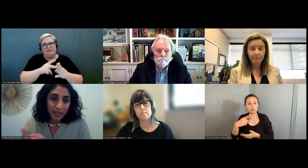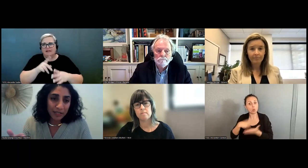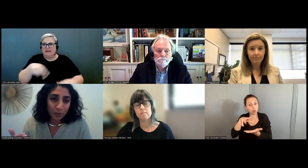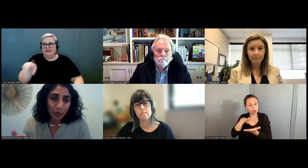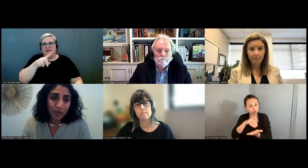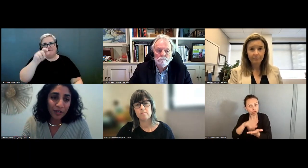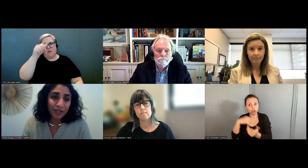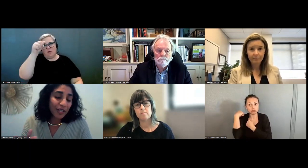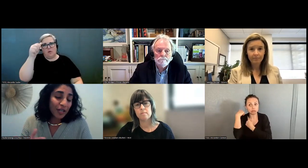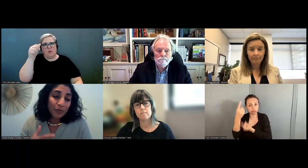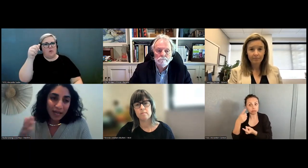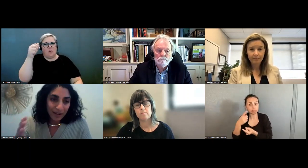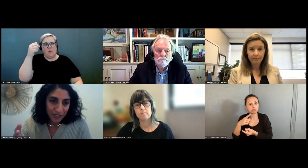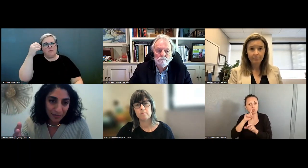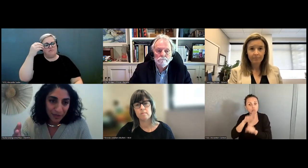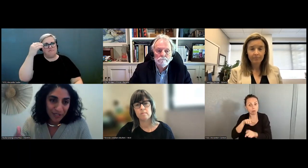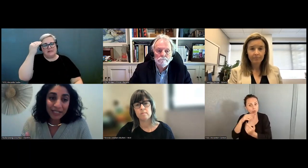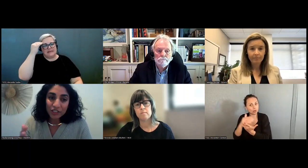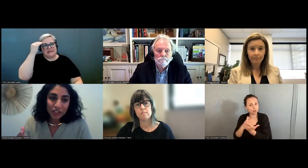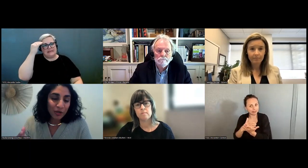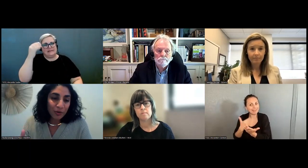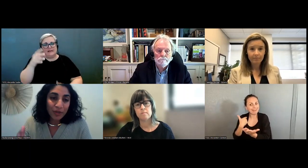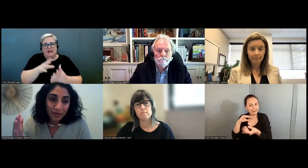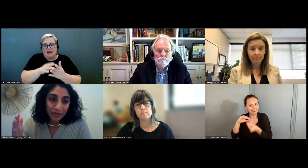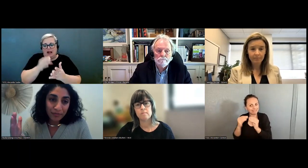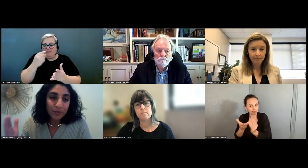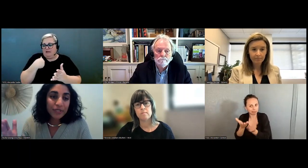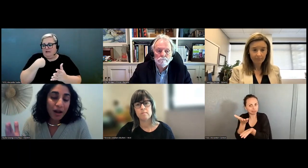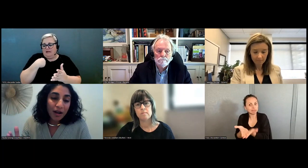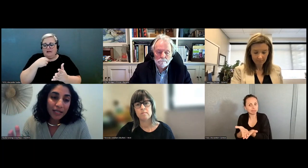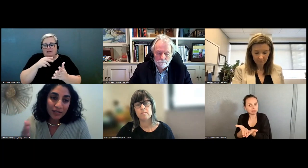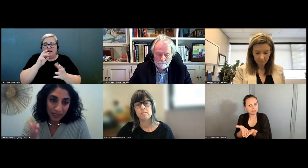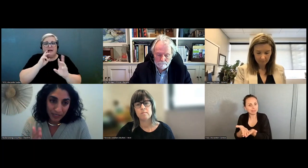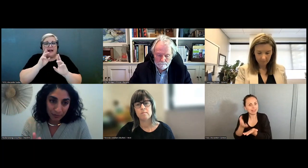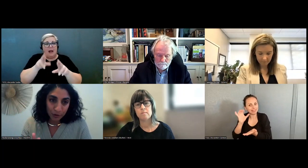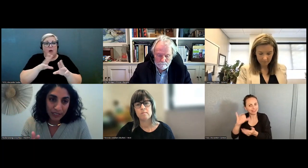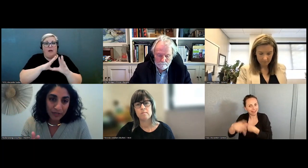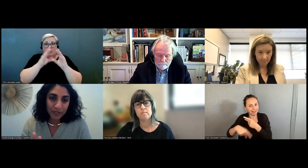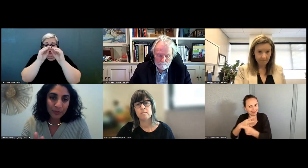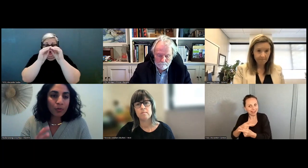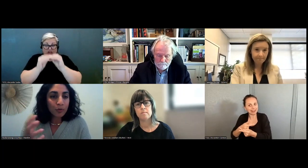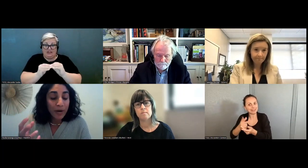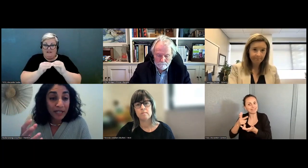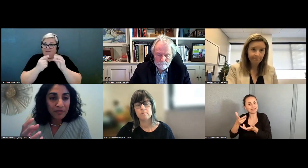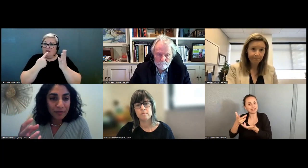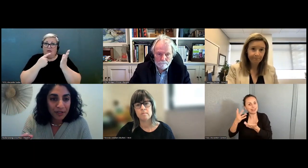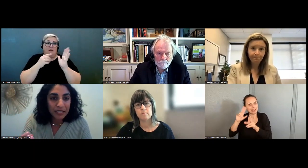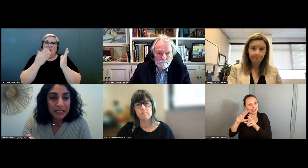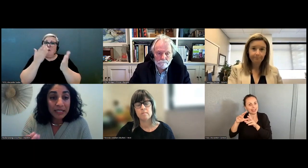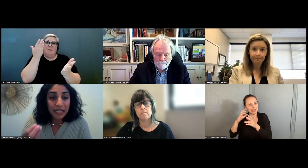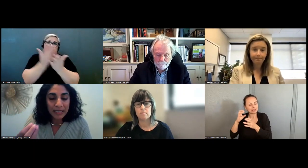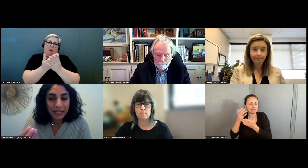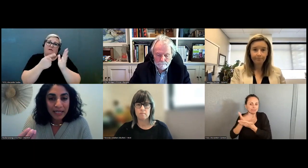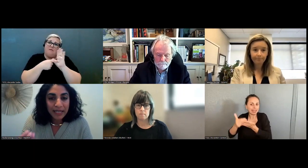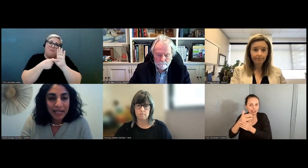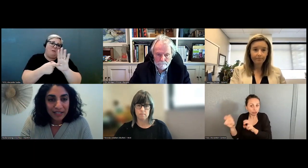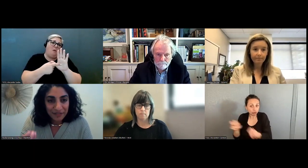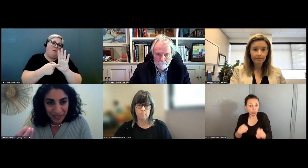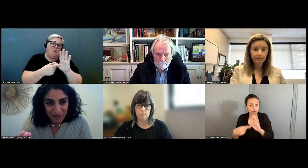learned in the last report card, we have the numbers that show that those kinds of income transfers, while we're waiting for things